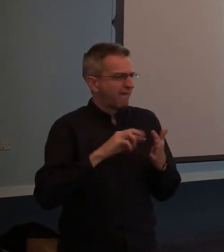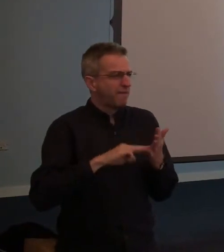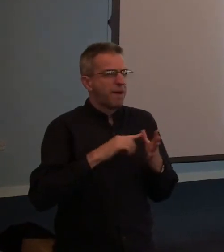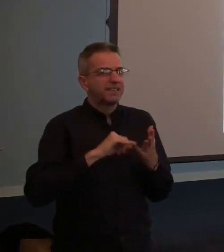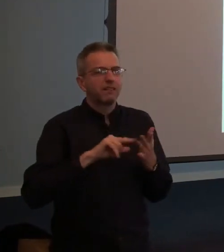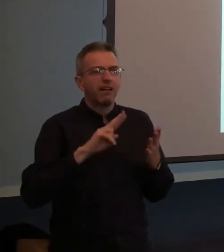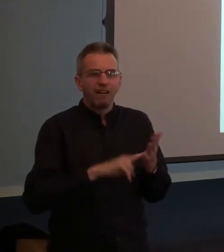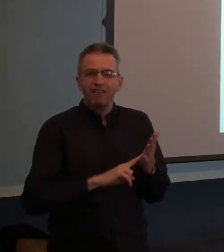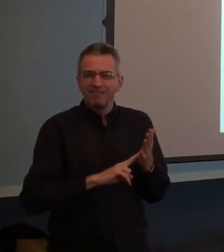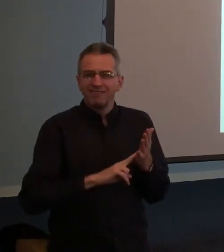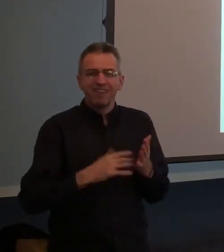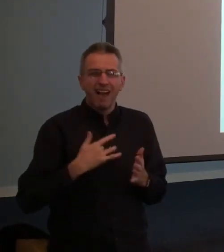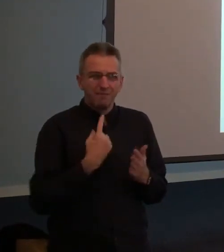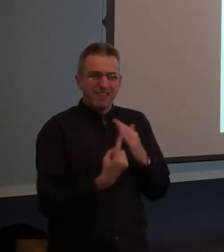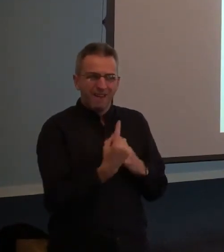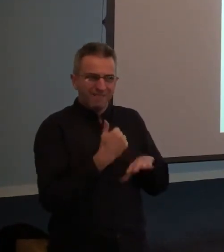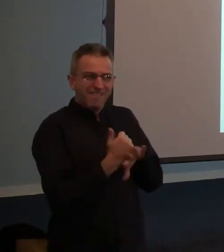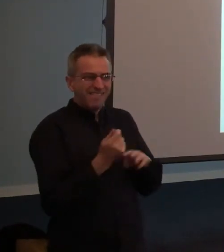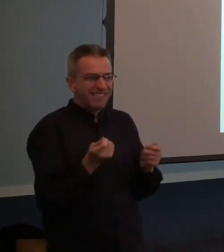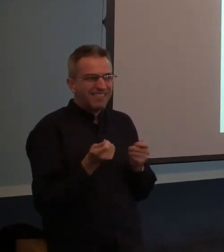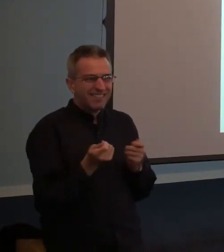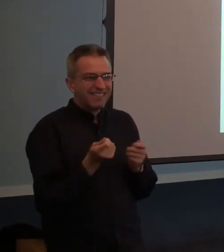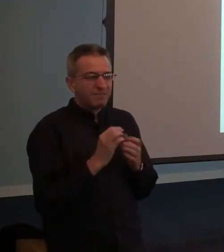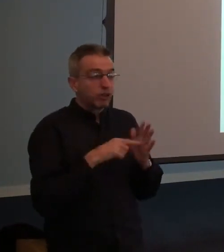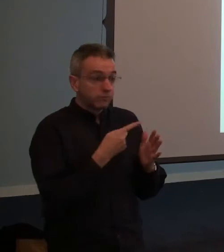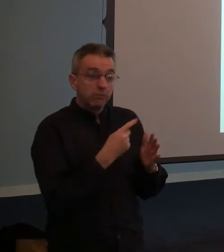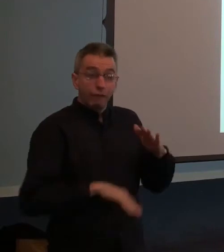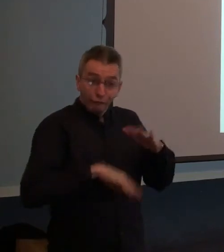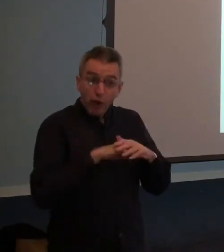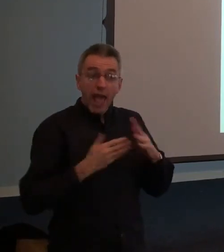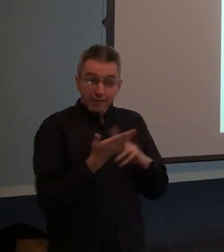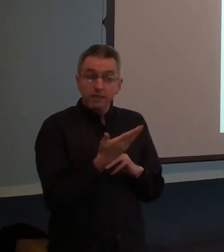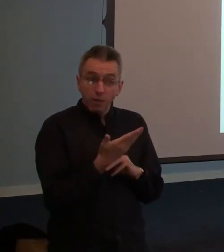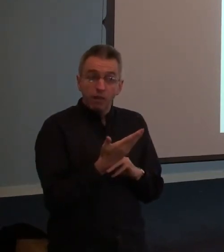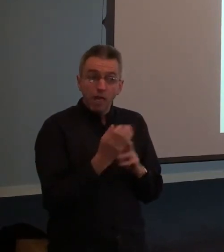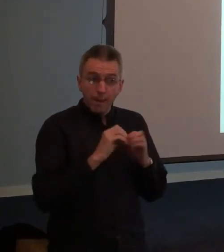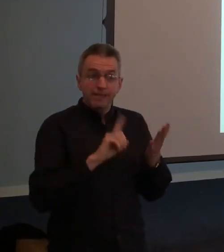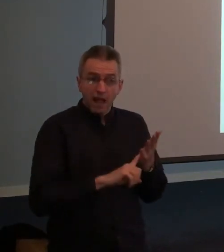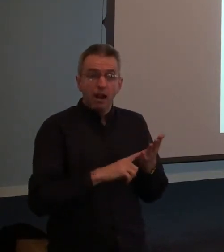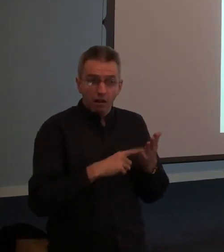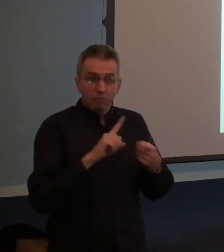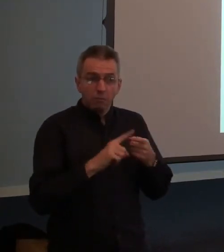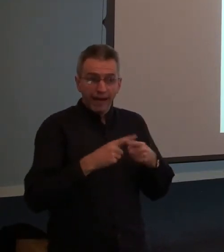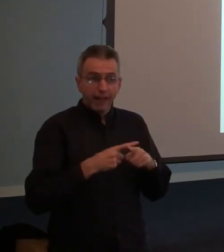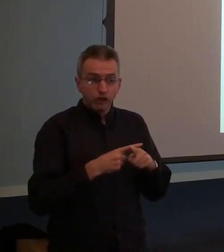And I think you'll also maybe know Clive Mason. And he set up and manages the website. It's